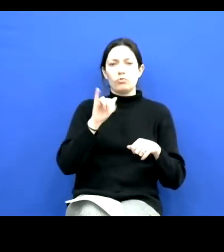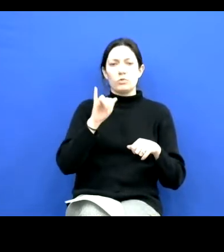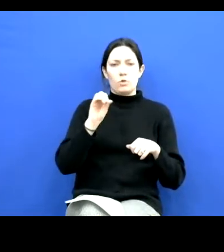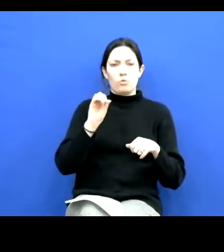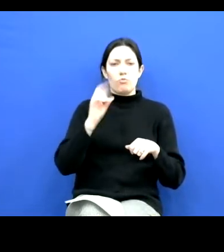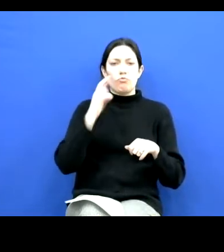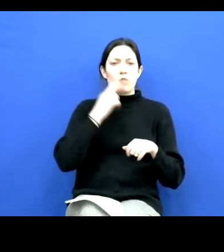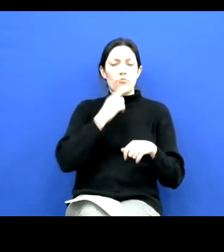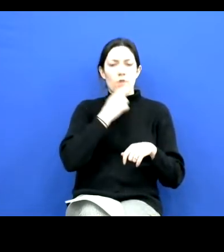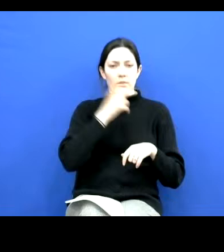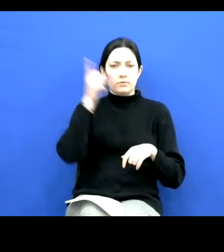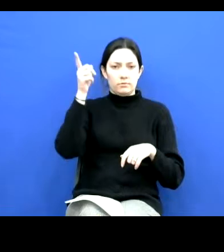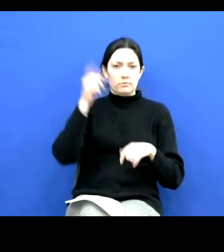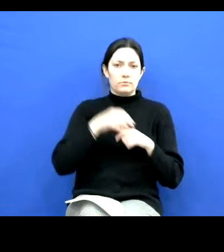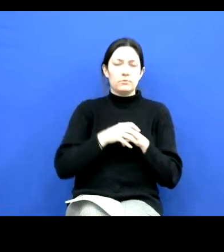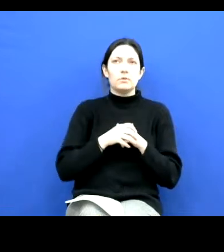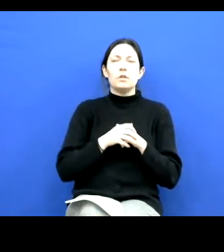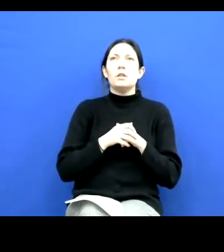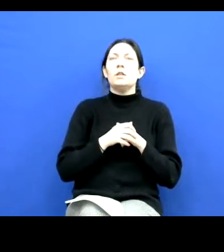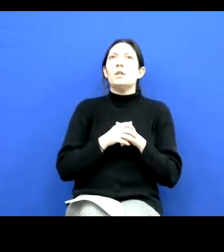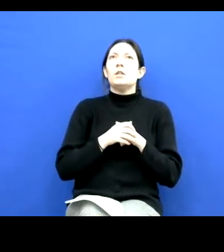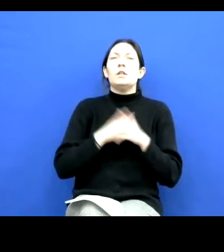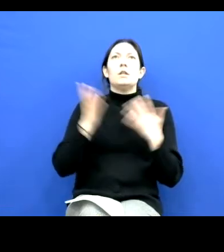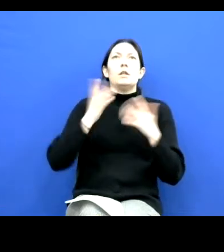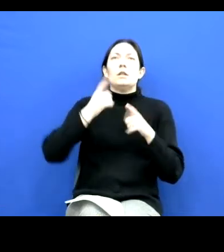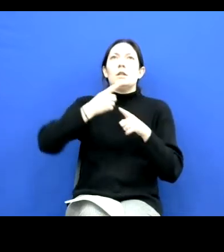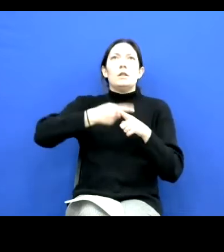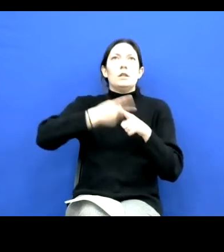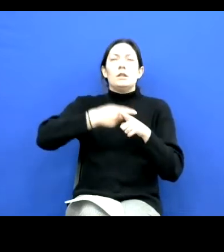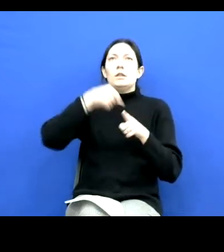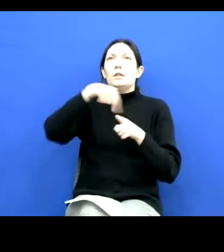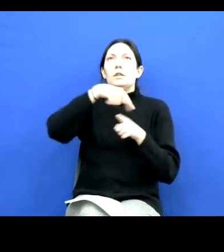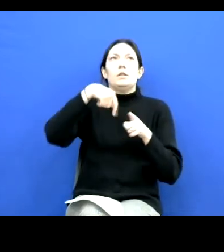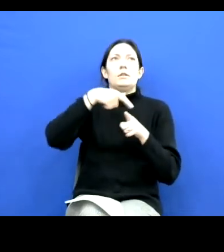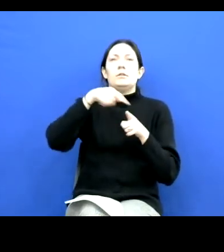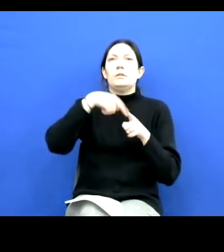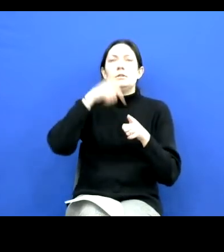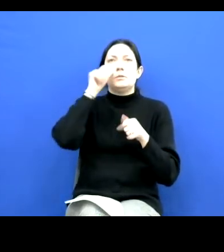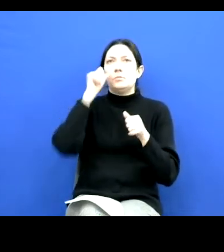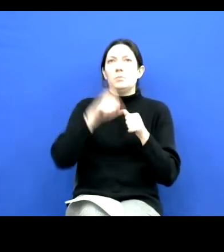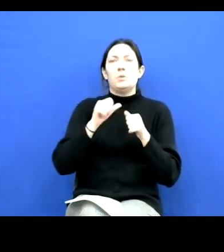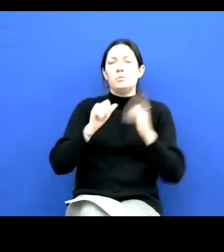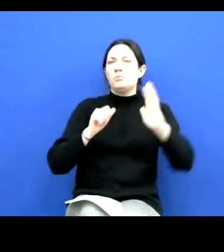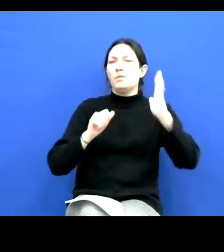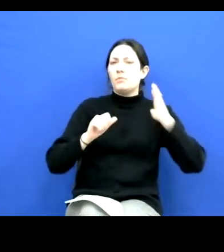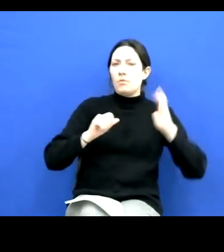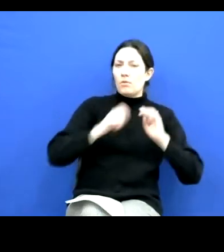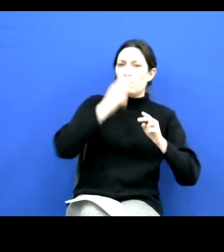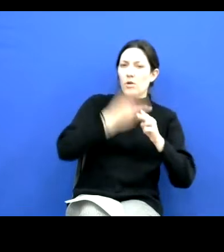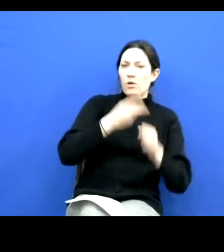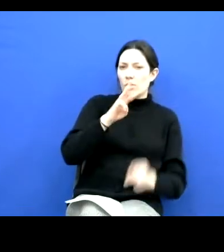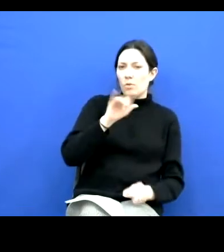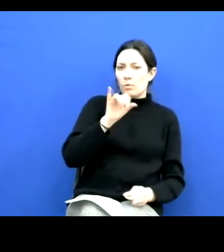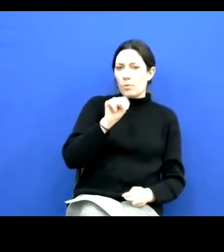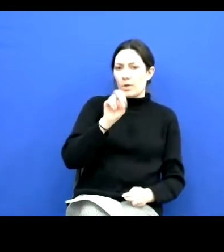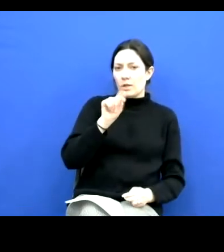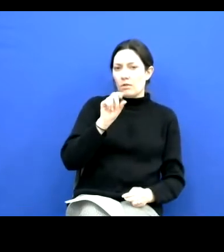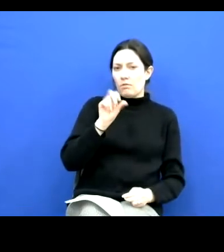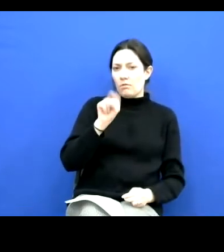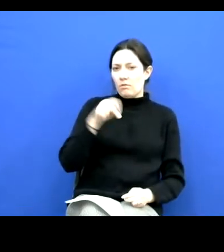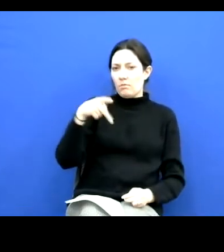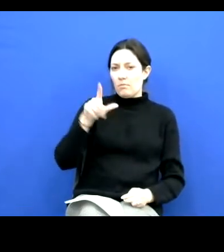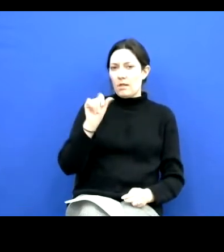I don't remember what it's called now, but it used to one time be called Winton Place. And